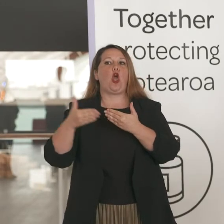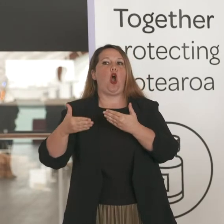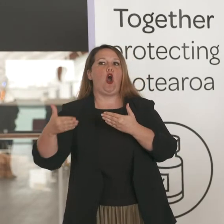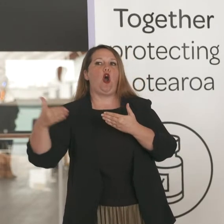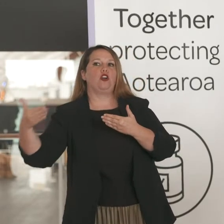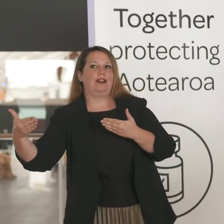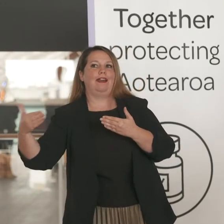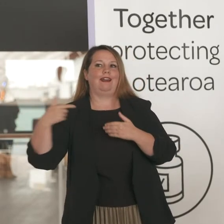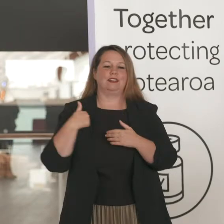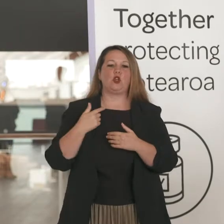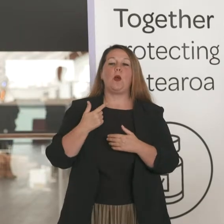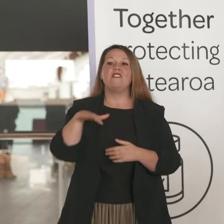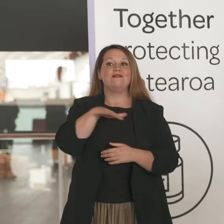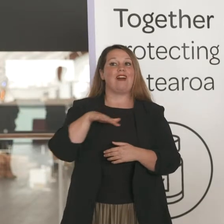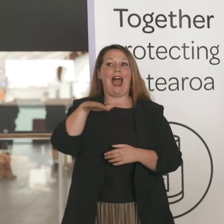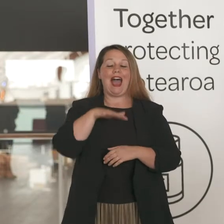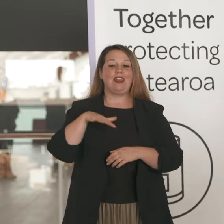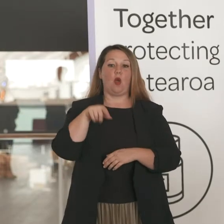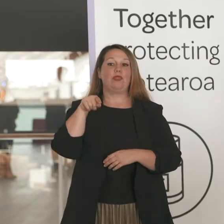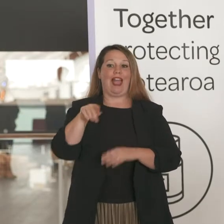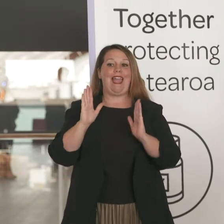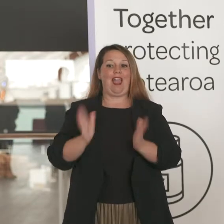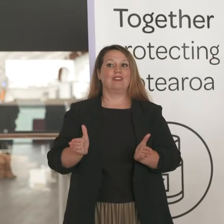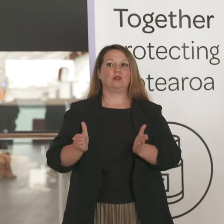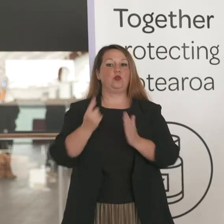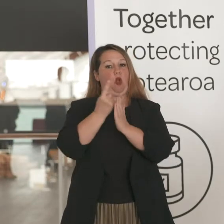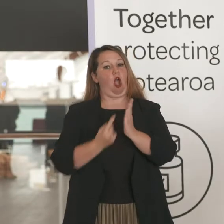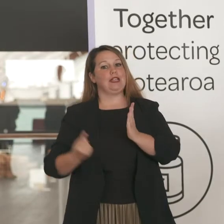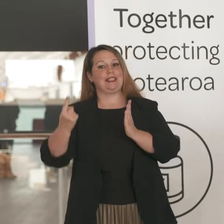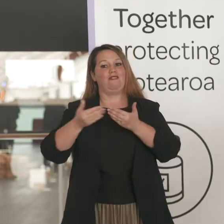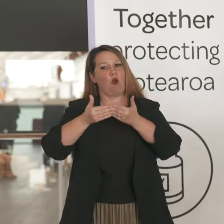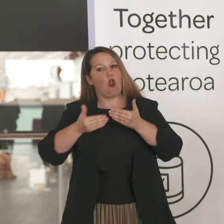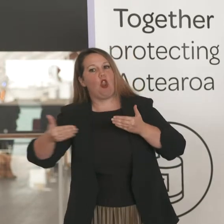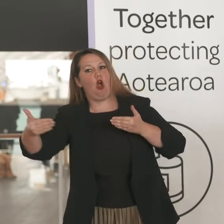to isolate for longer periods of time as well.